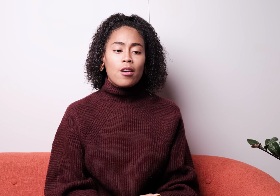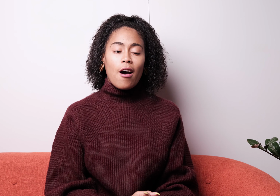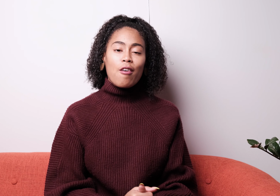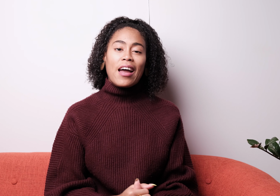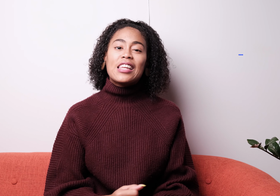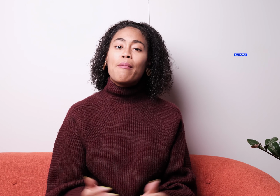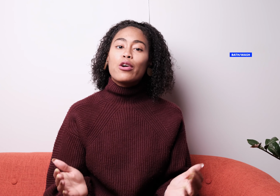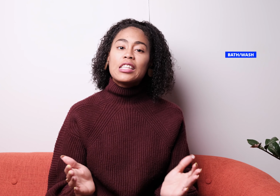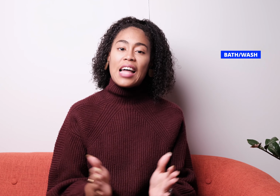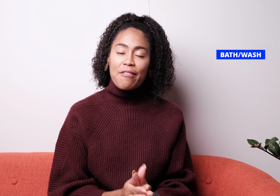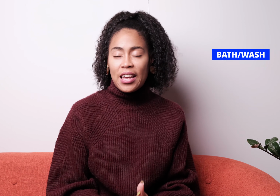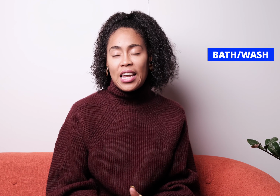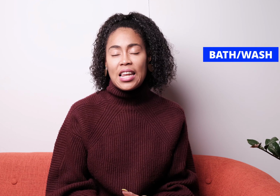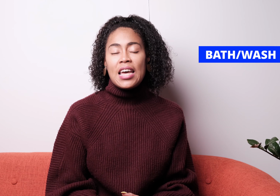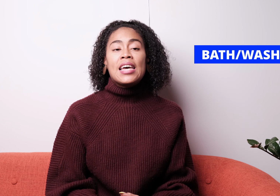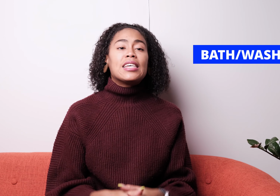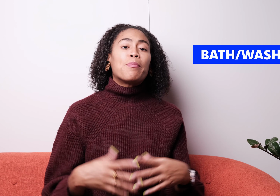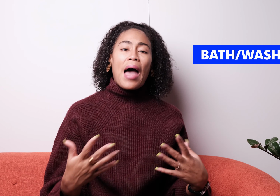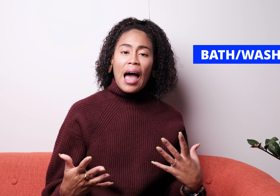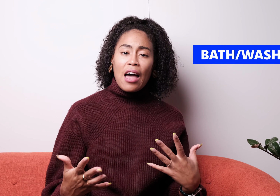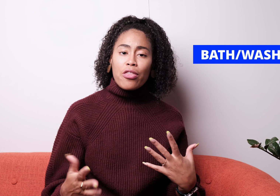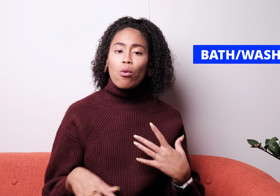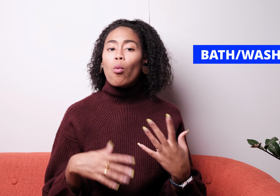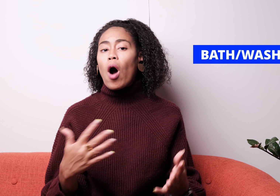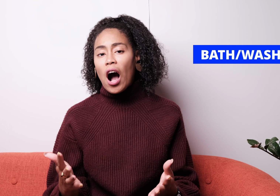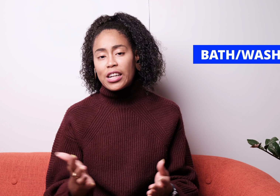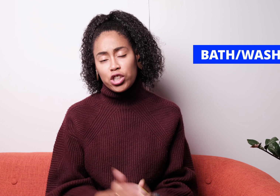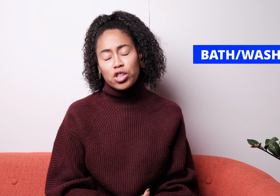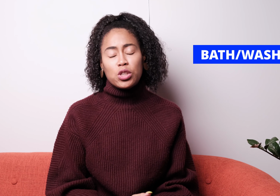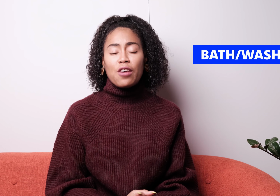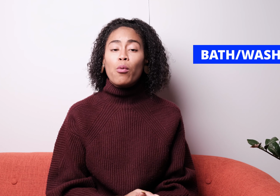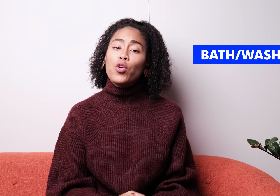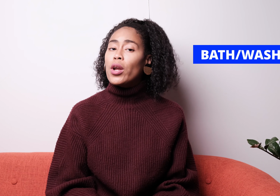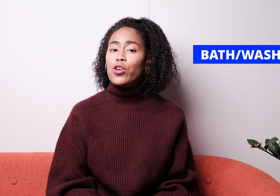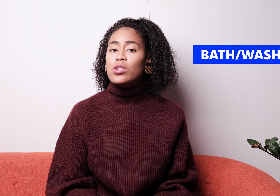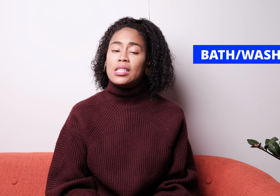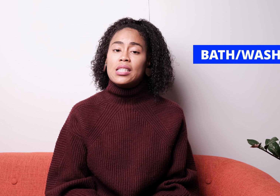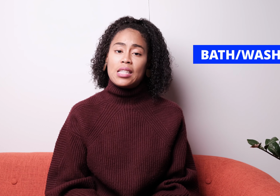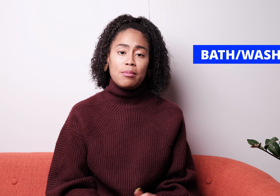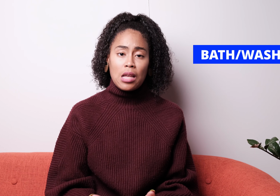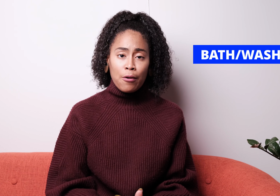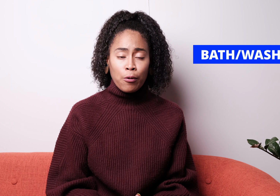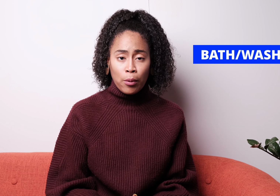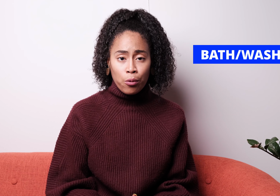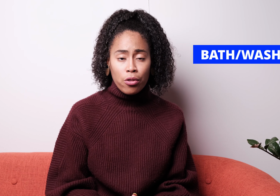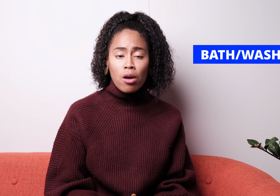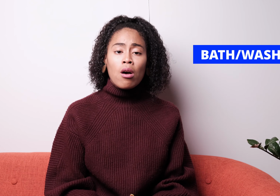All right. Number 11 is bath or wash. Whichever one you want to use is the same sign for both.